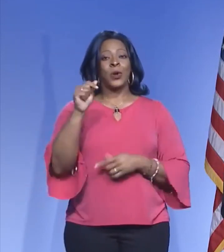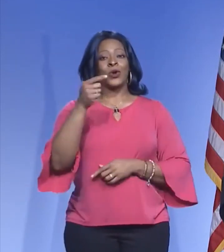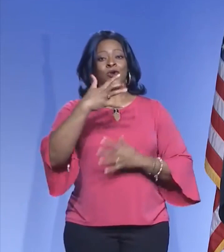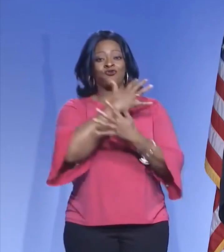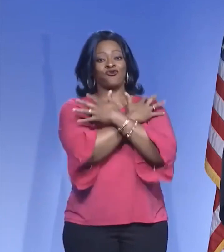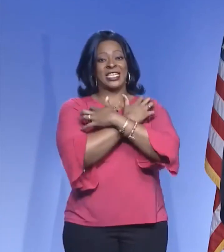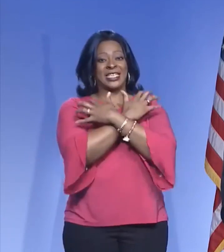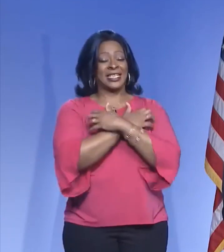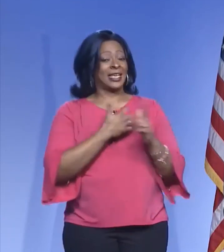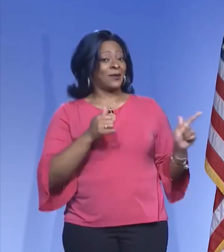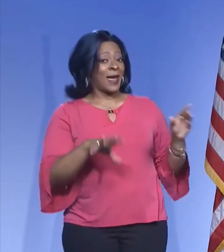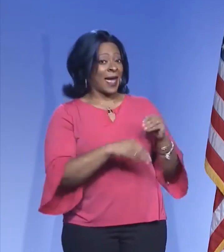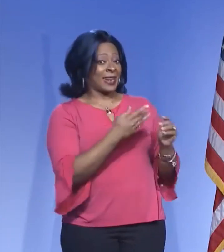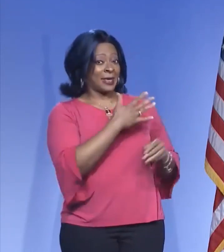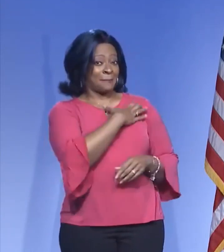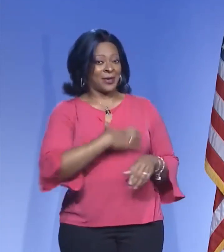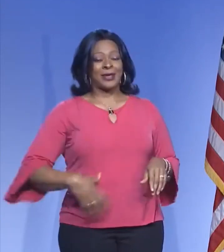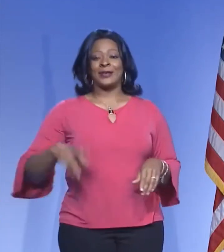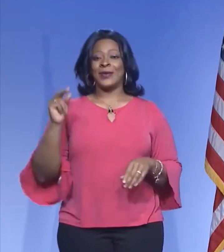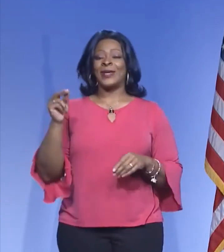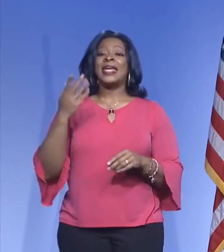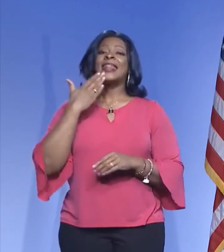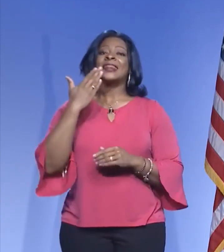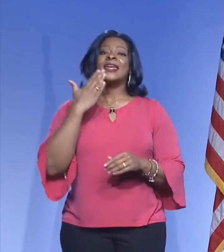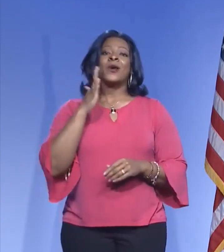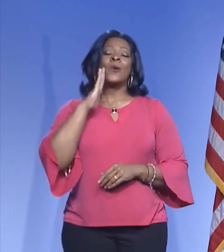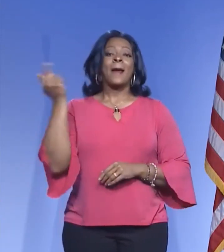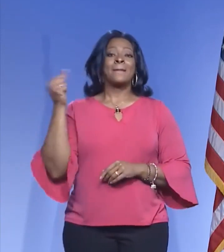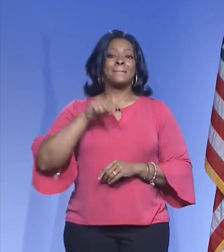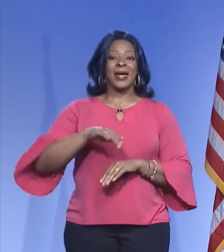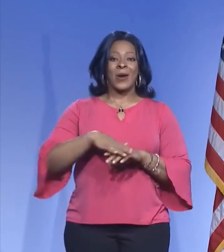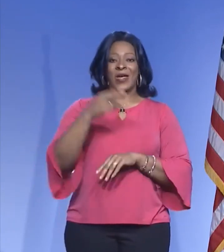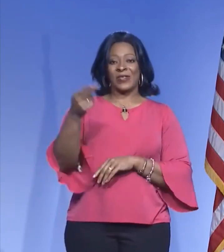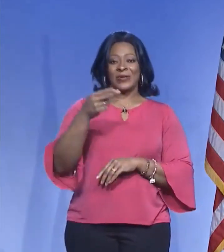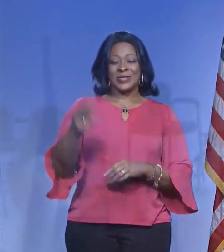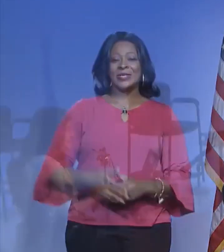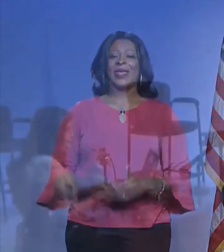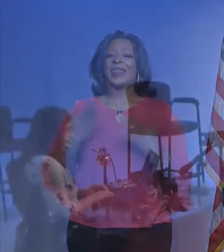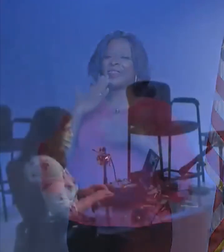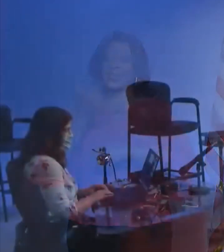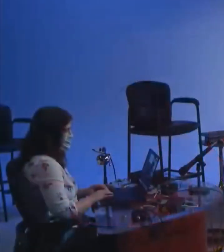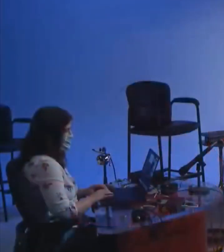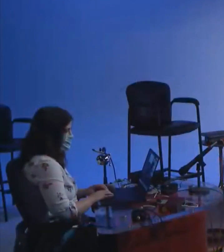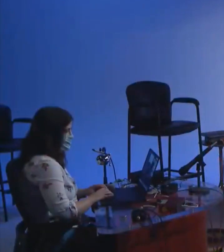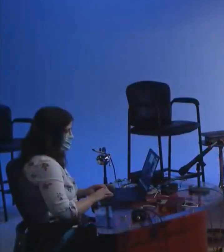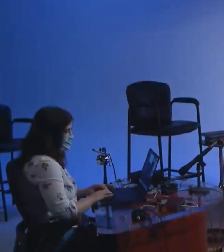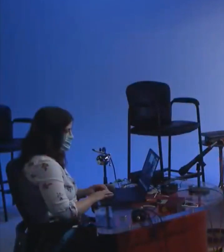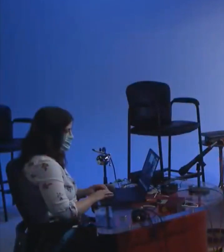Mayor, do you have anything? No. All right, so thank you. We'll be back on Thursday. Thanks, everyone.